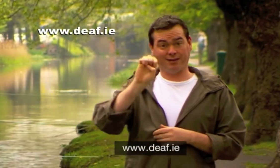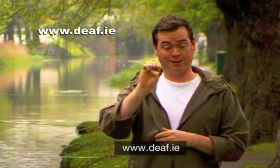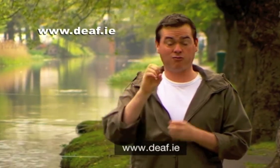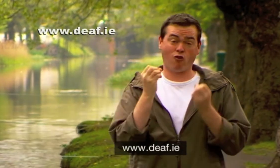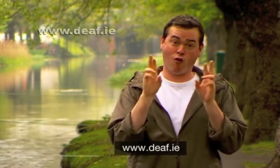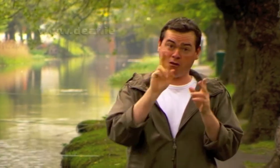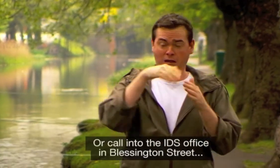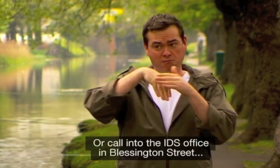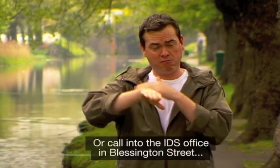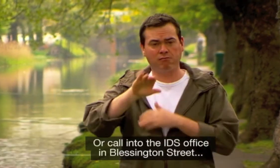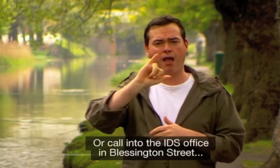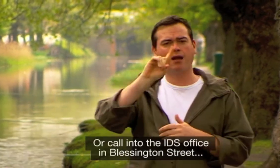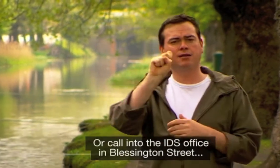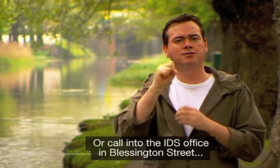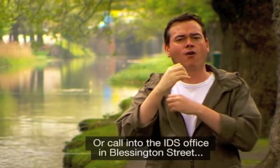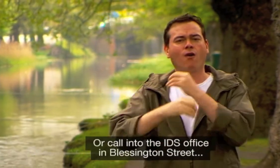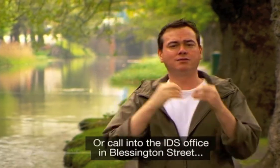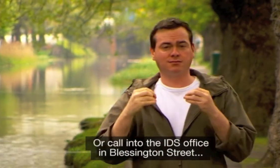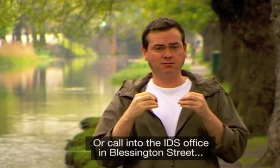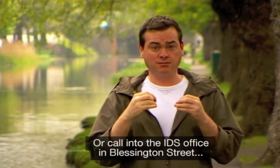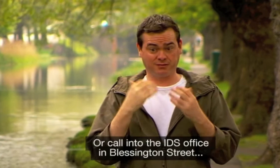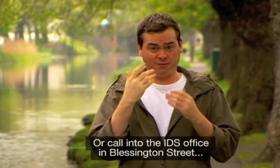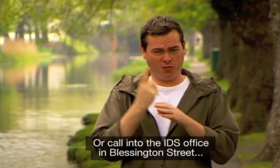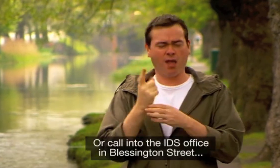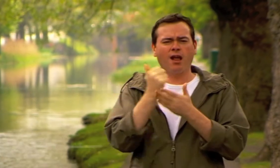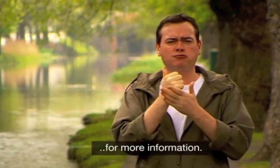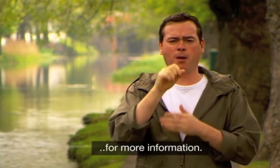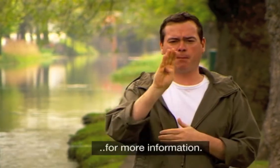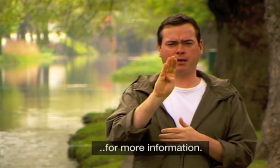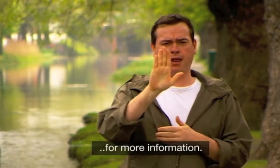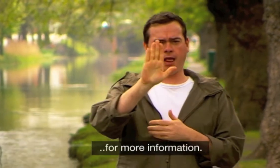www.deaf.ie, or call into the IDS office in Blessington Street for more information.